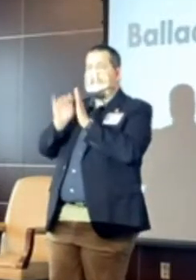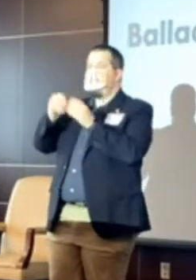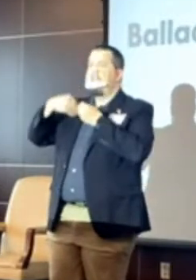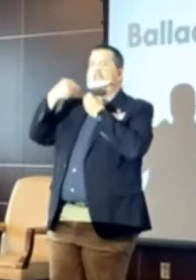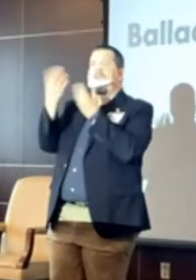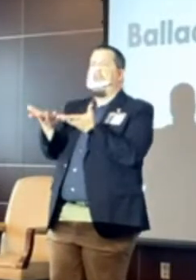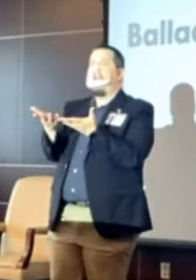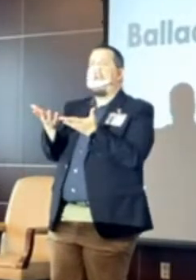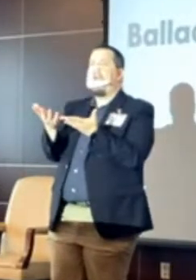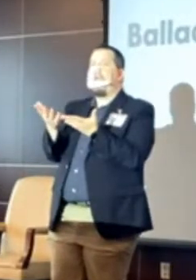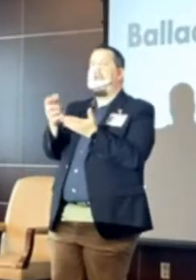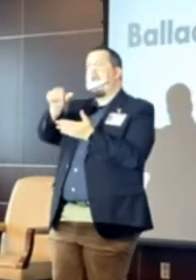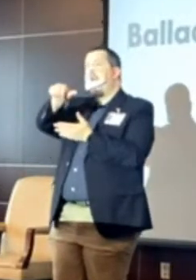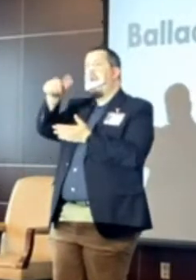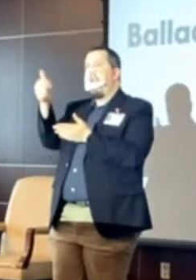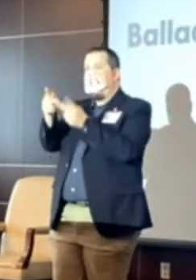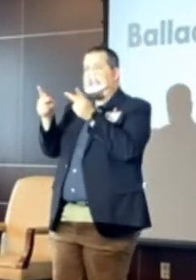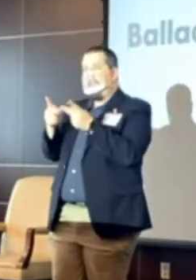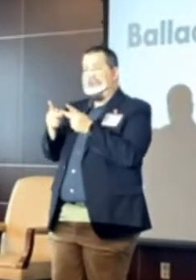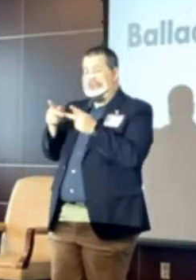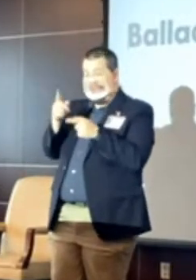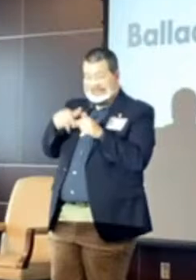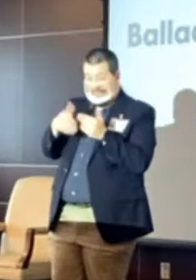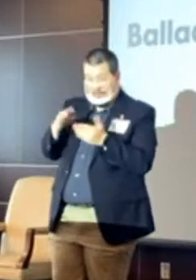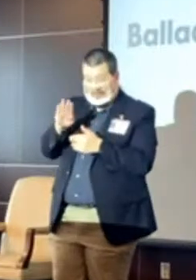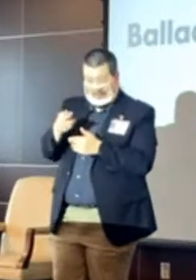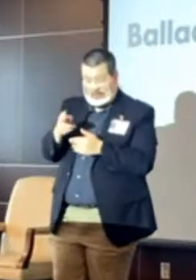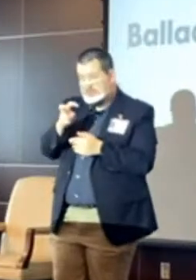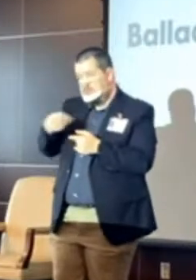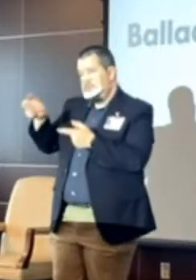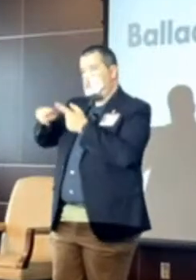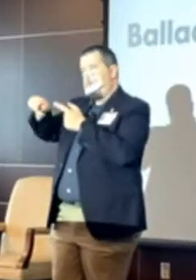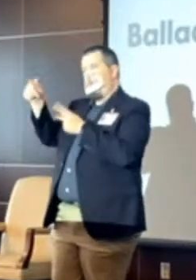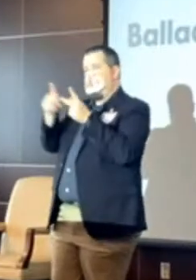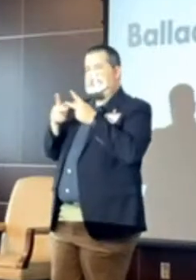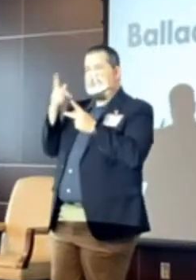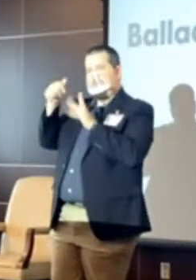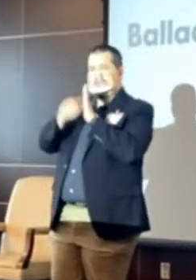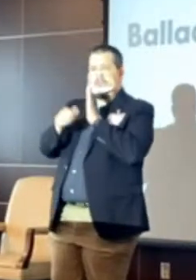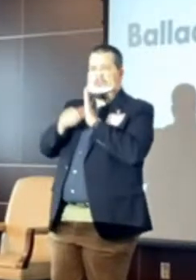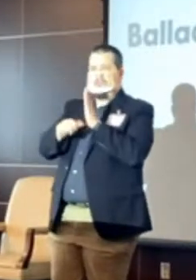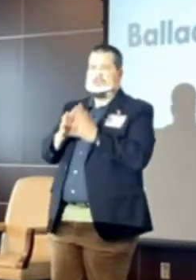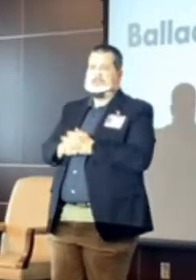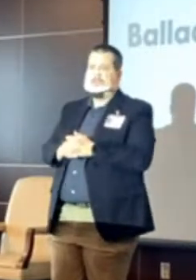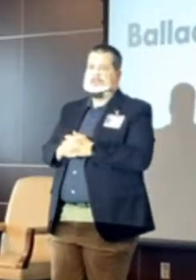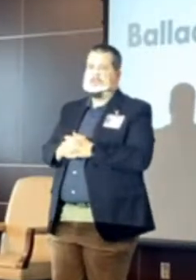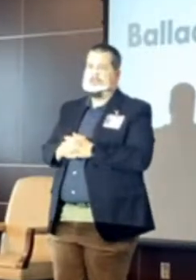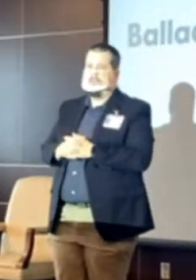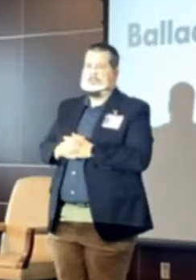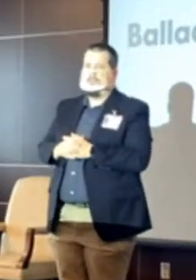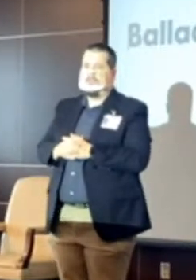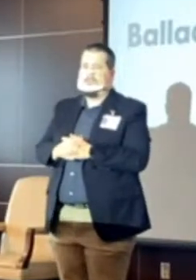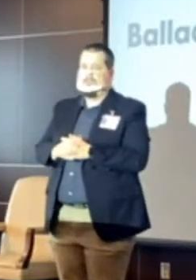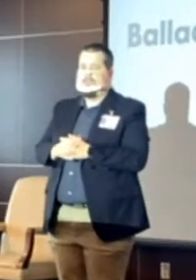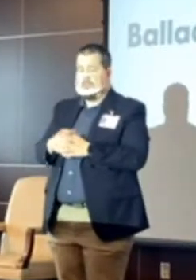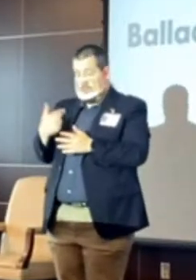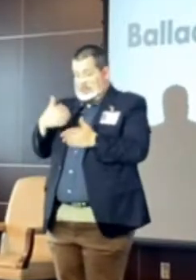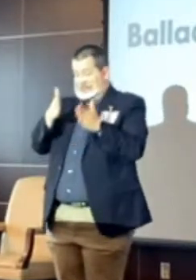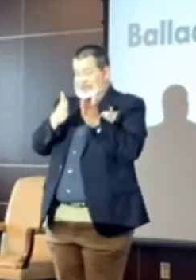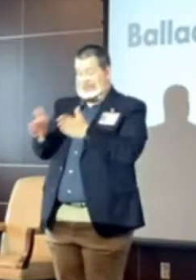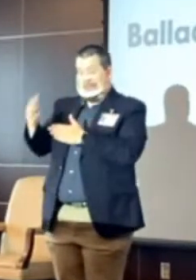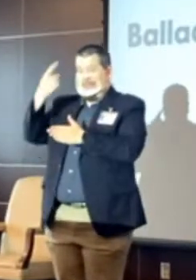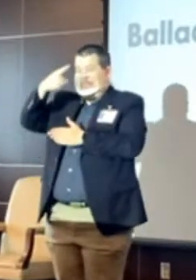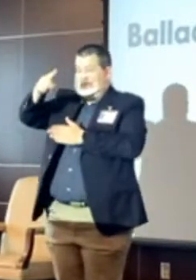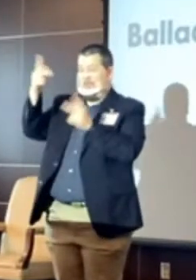oftentimes another location to have this surgery done outside the hospital. Again, we're planning for worst